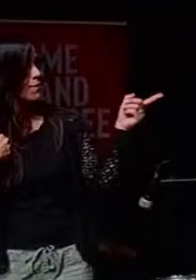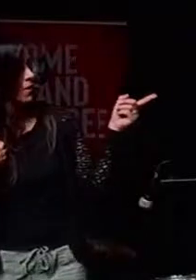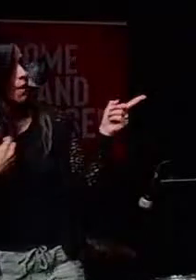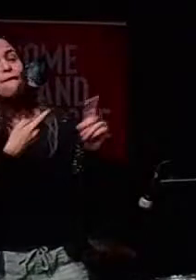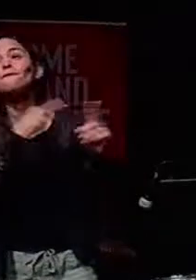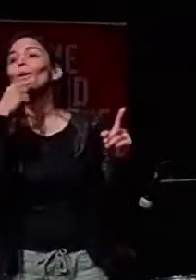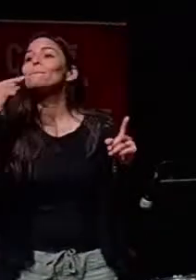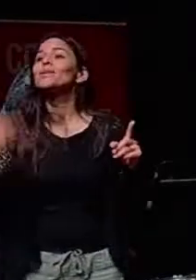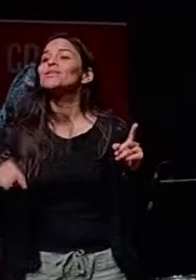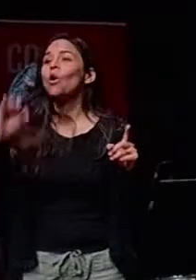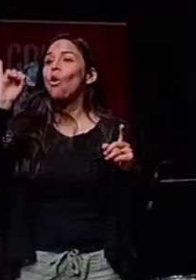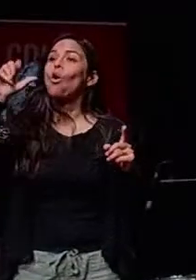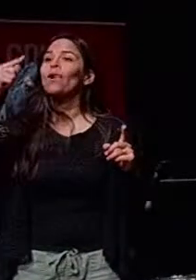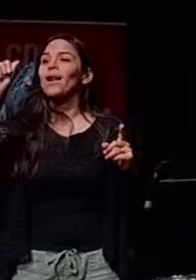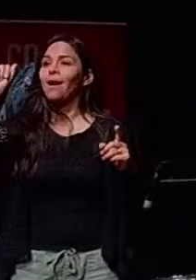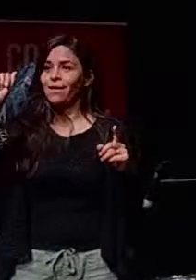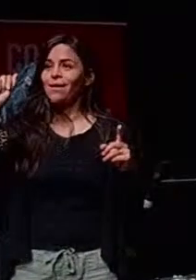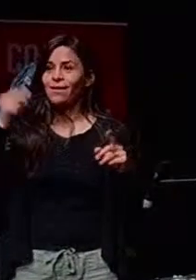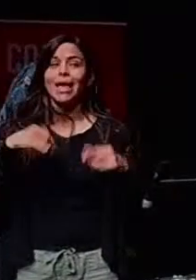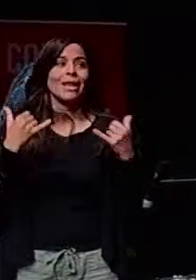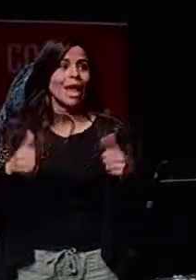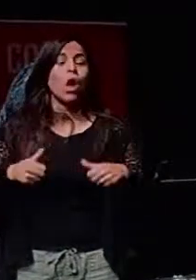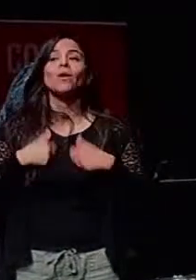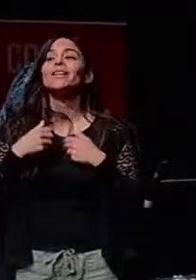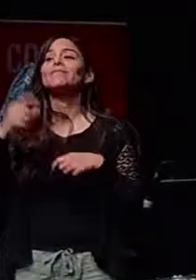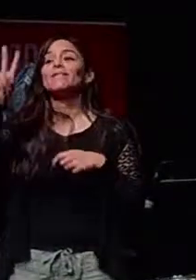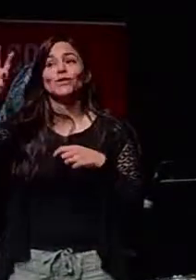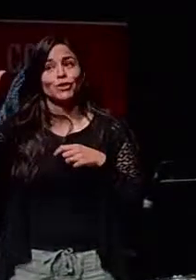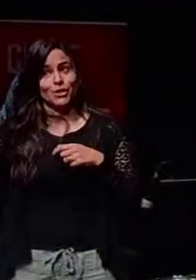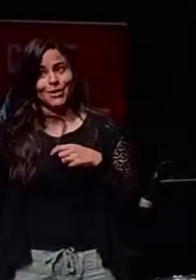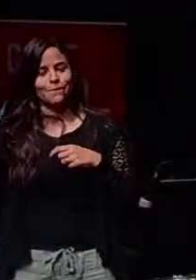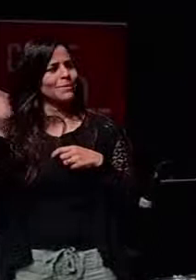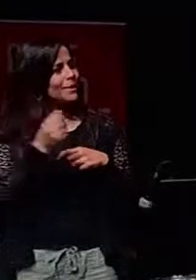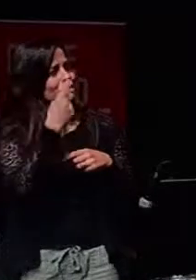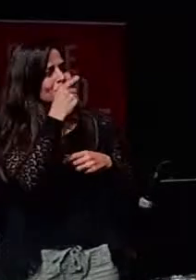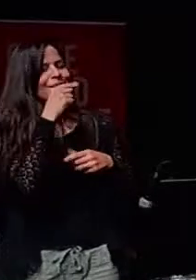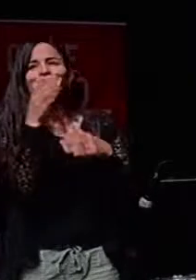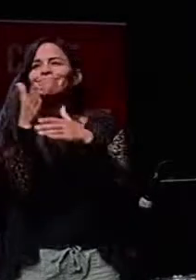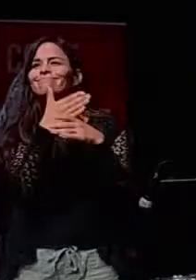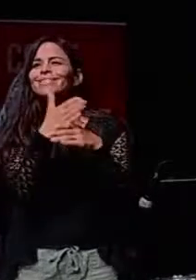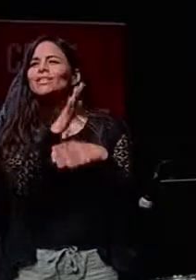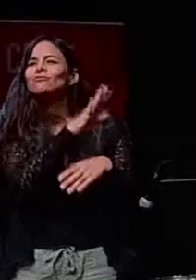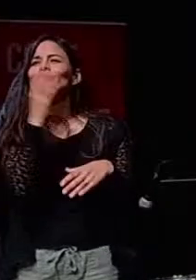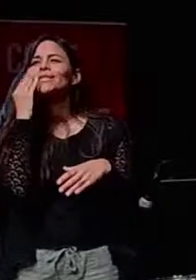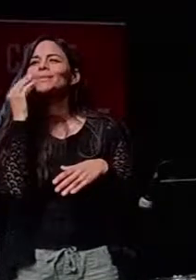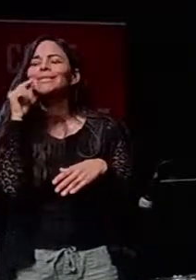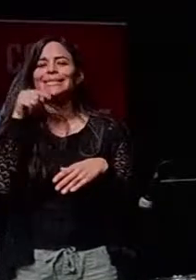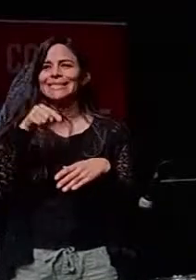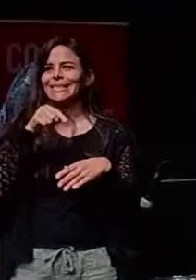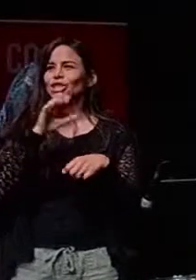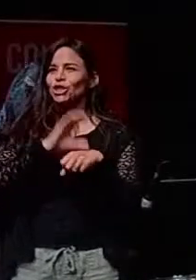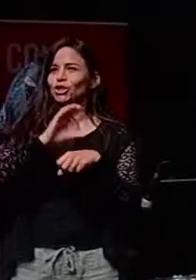from Moscow, but now you're in the Potomac Valley in Virginia. So if you could just share with us about your experience in the